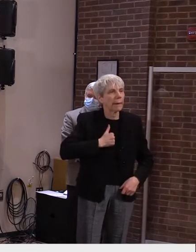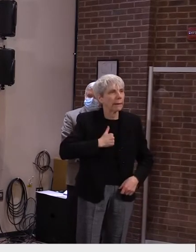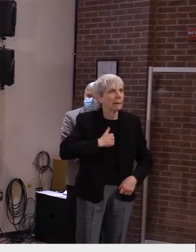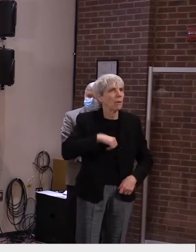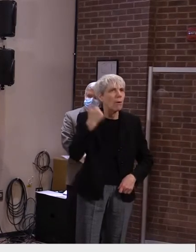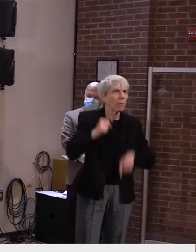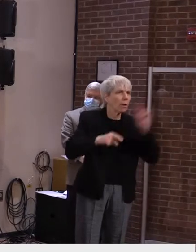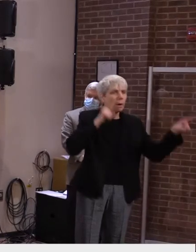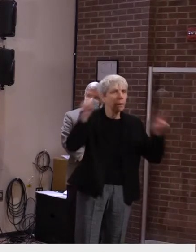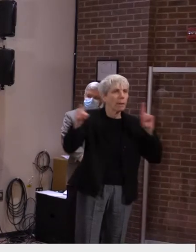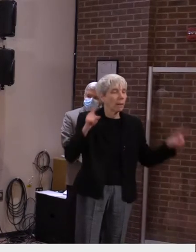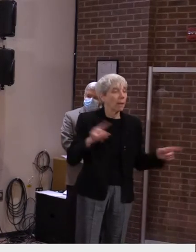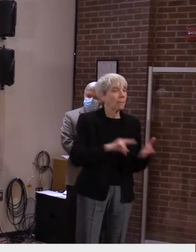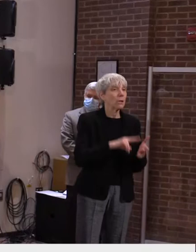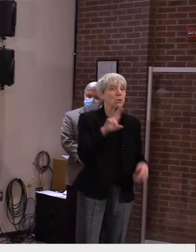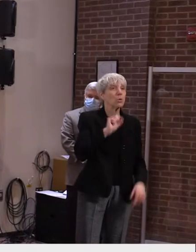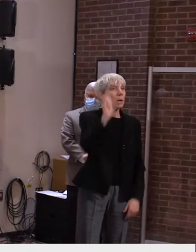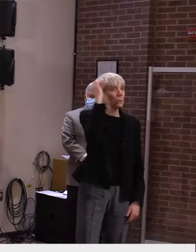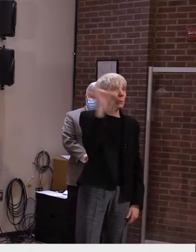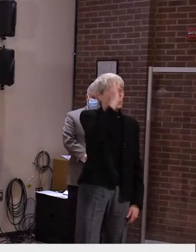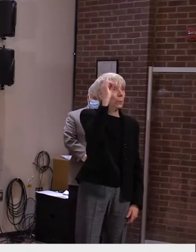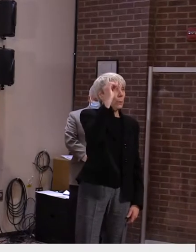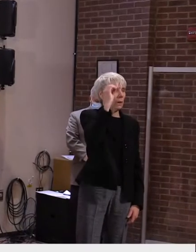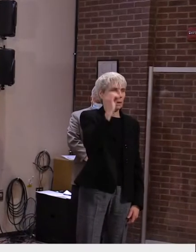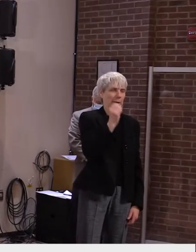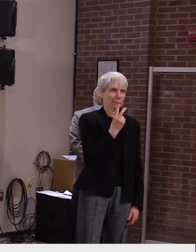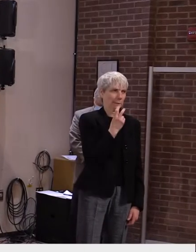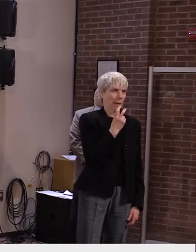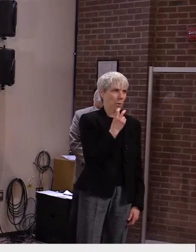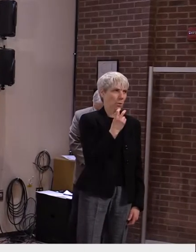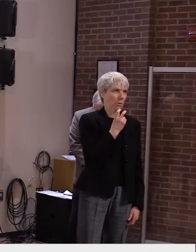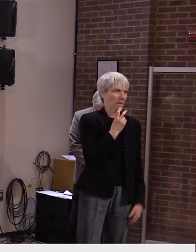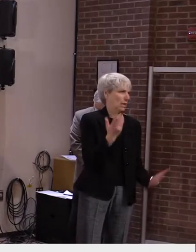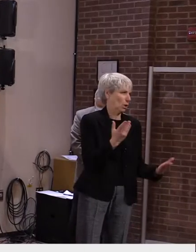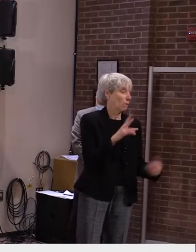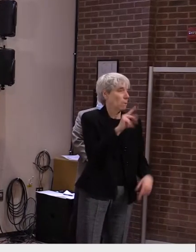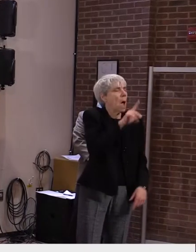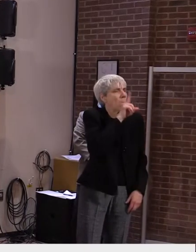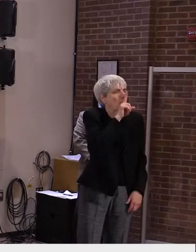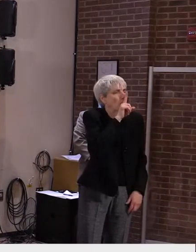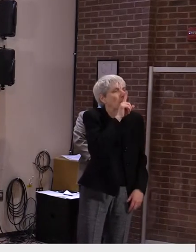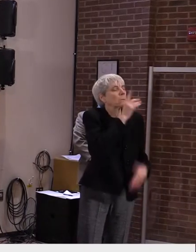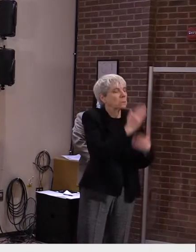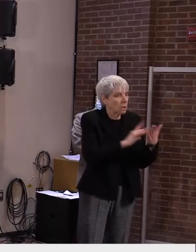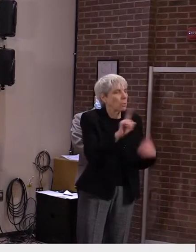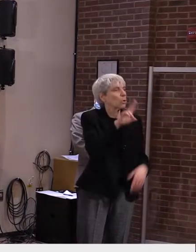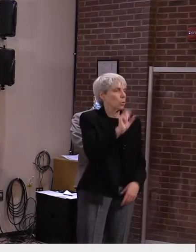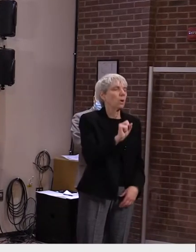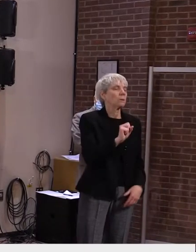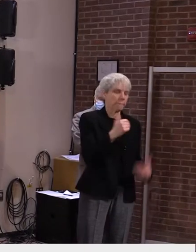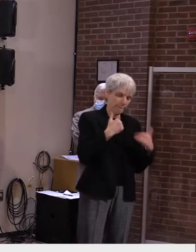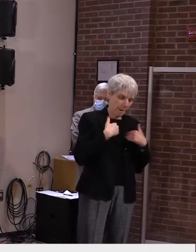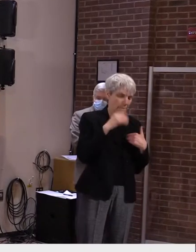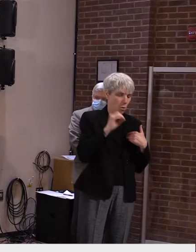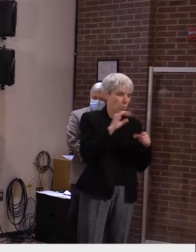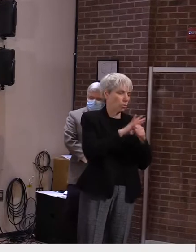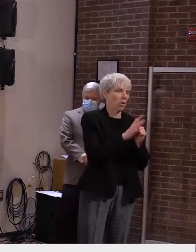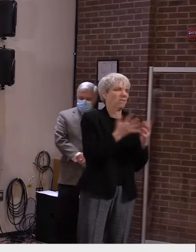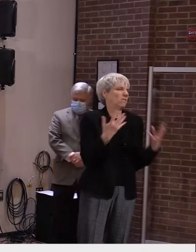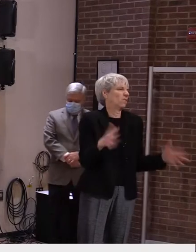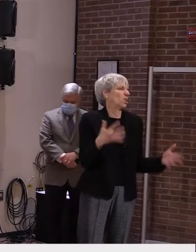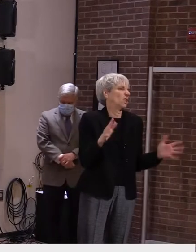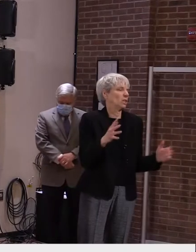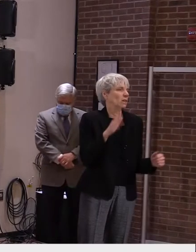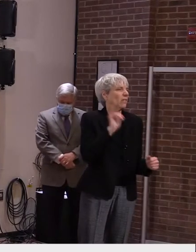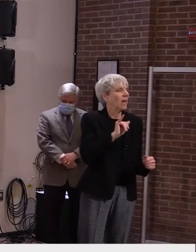doesn't have it. I won't say Vermont, but somebody in the United States. I think that reality is what's part of a